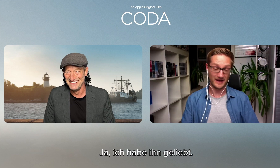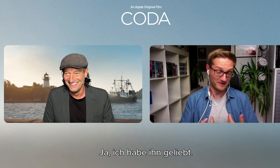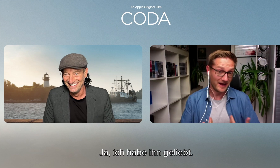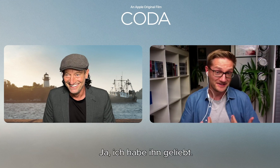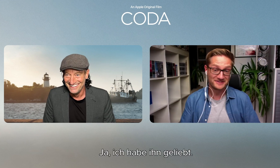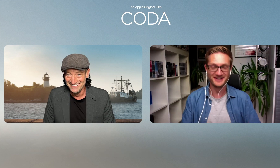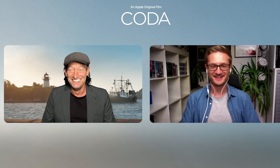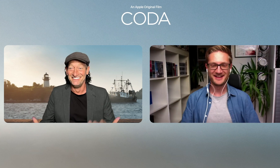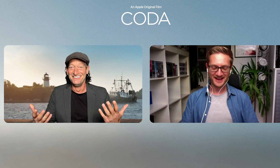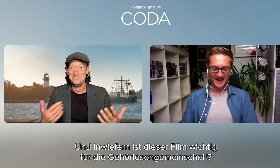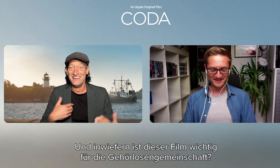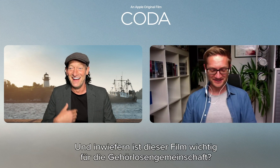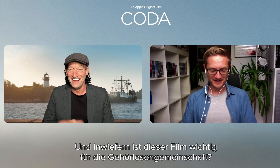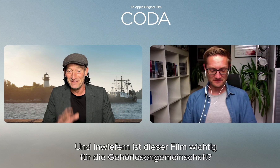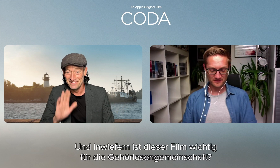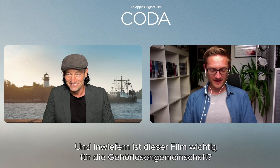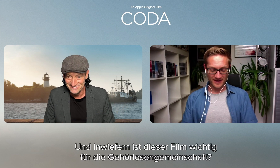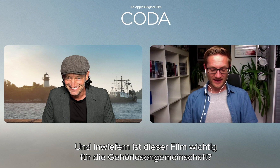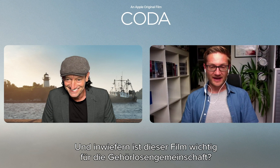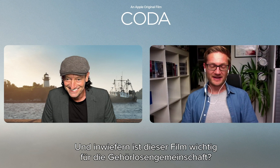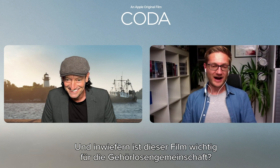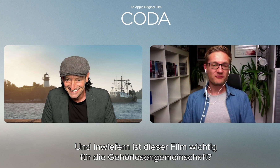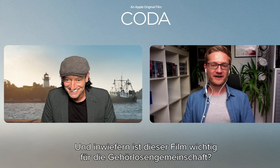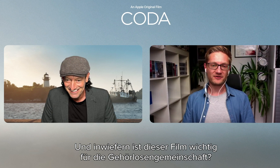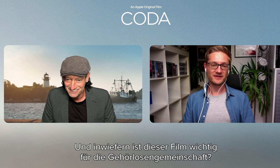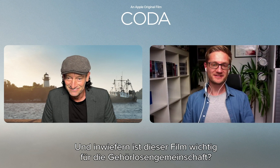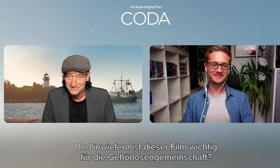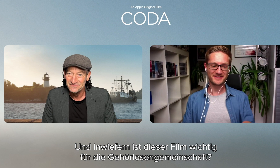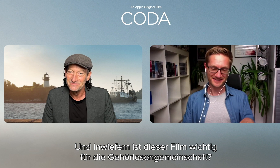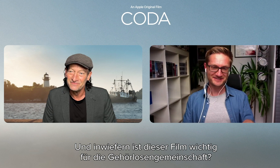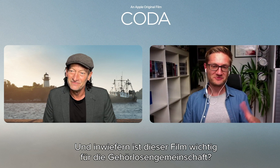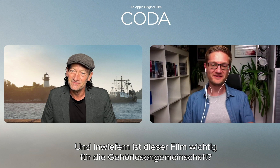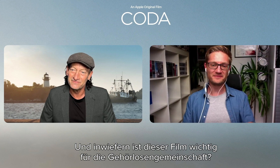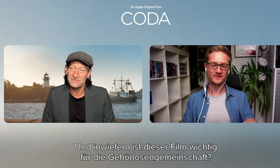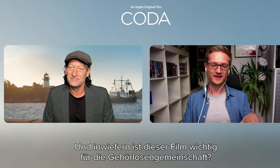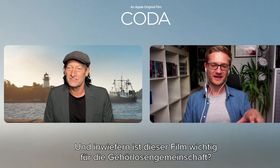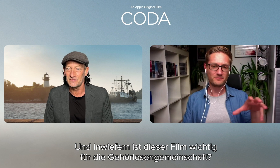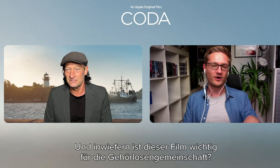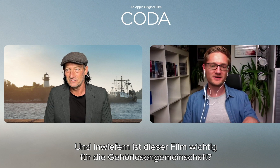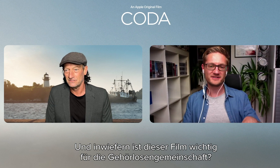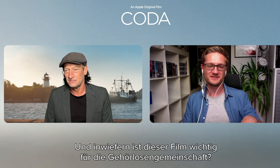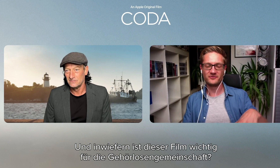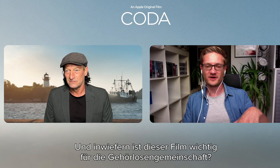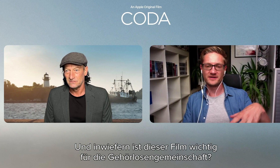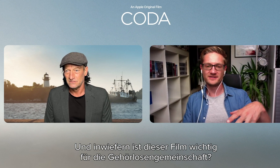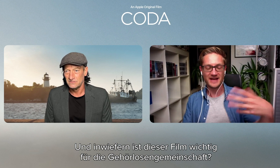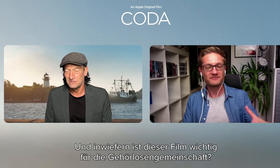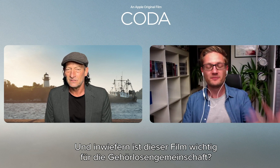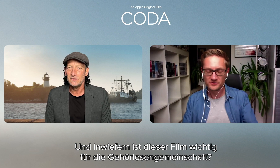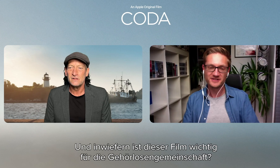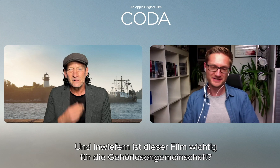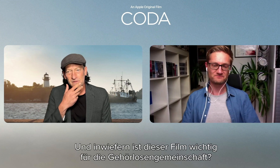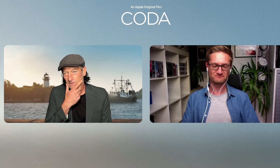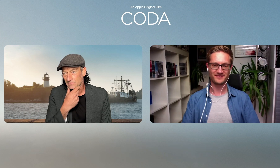Yes, I did. And in how far is this movie important for the